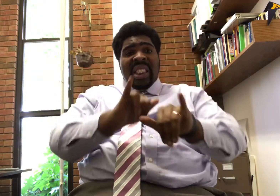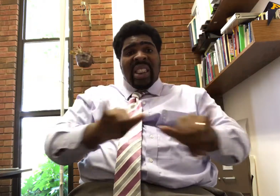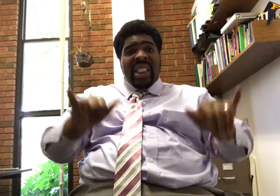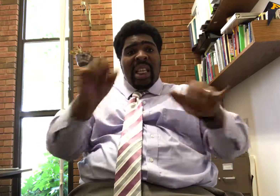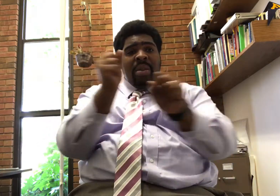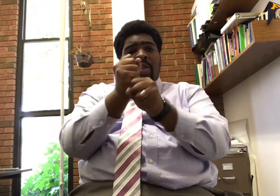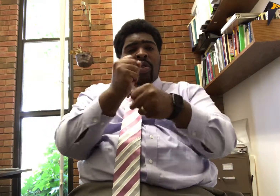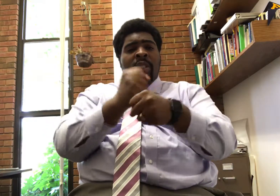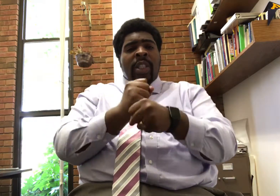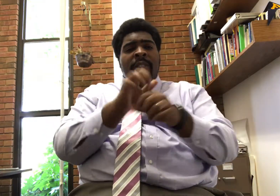walls.